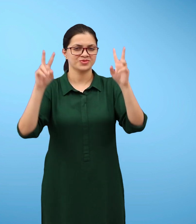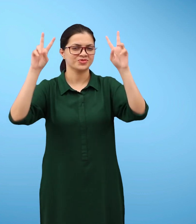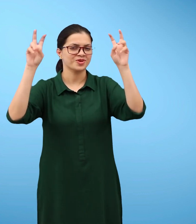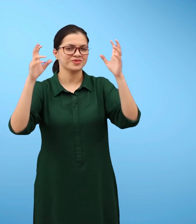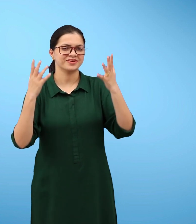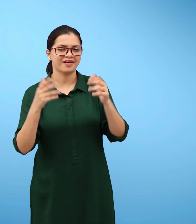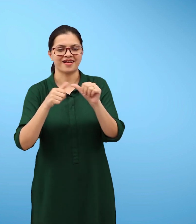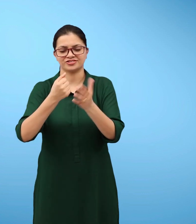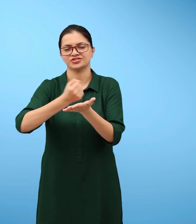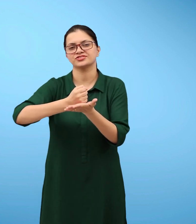Ayurveda.